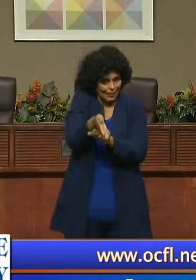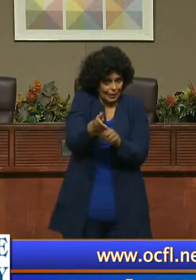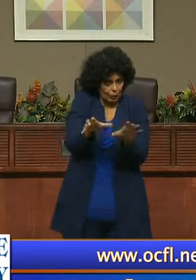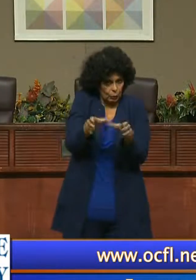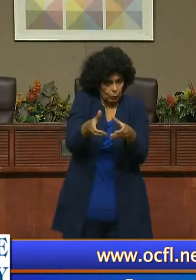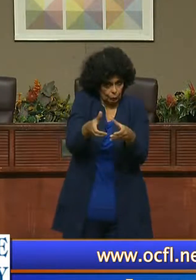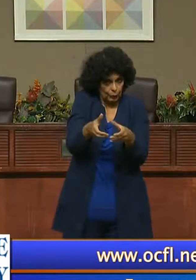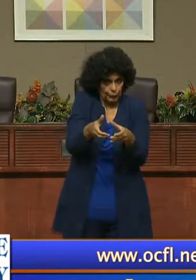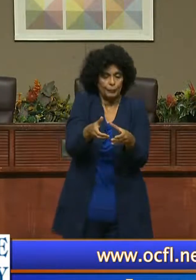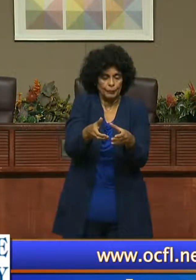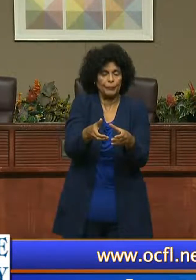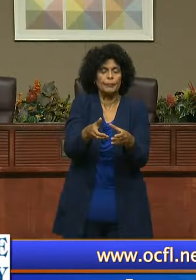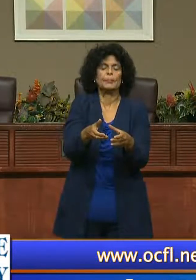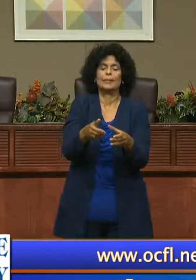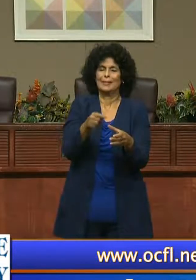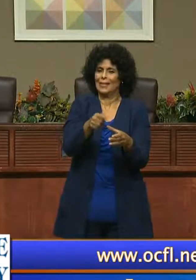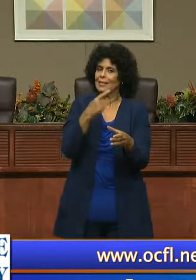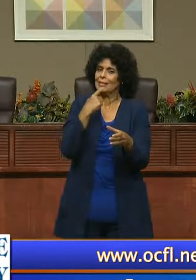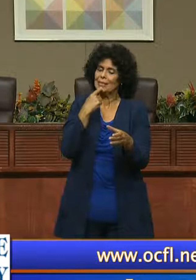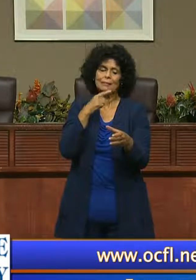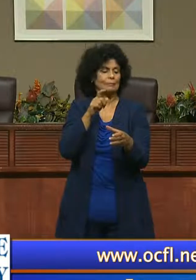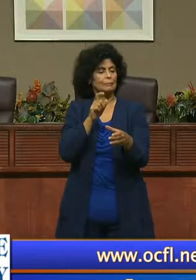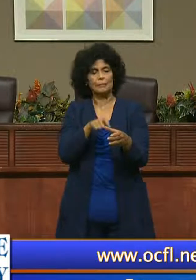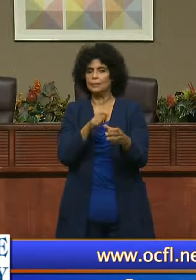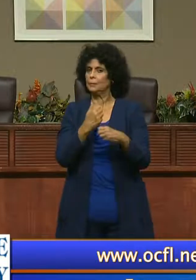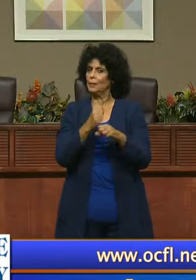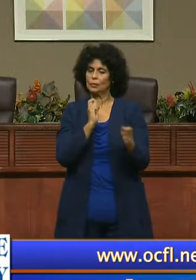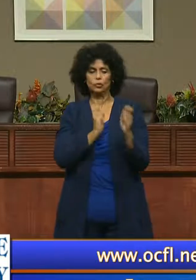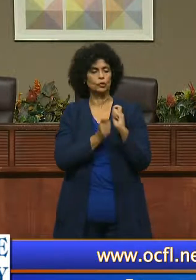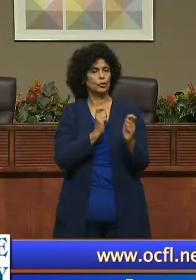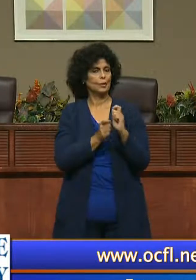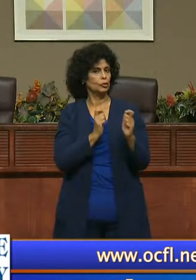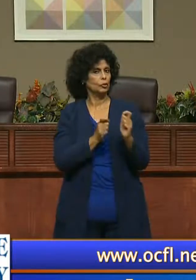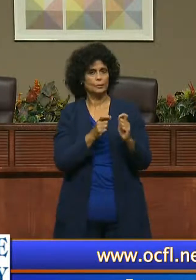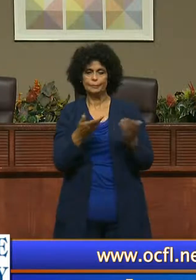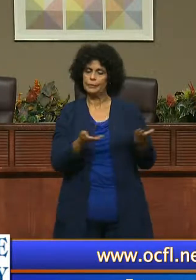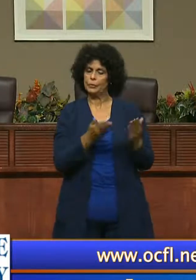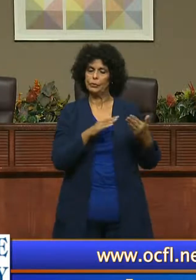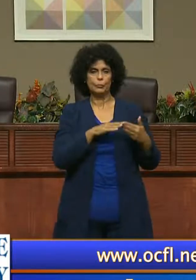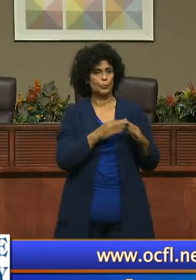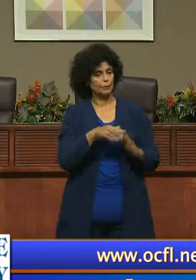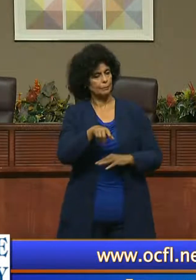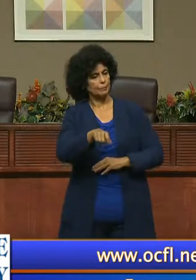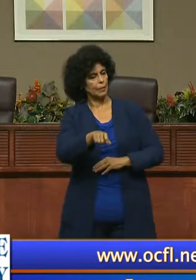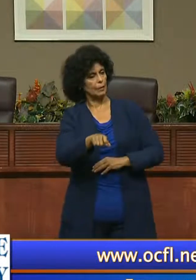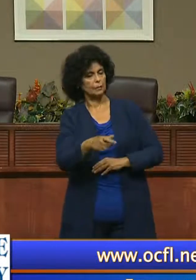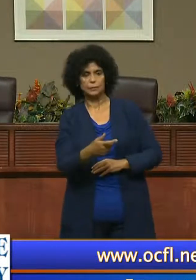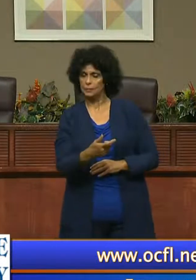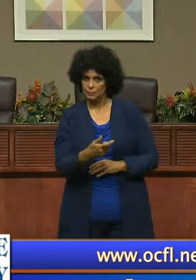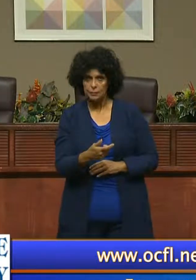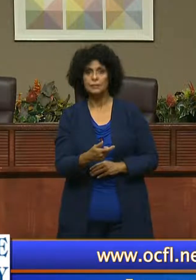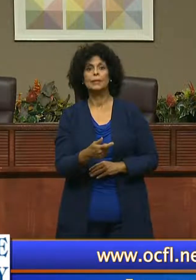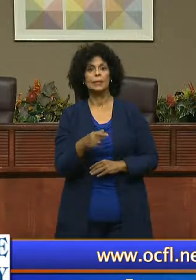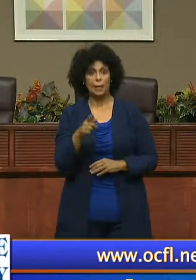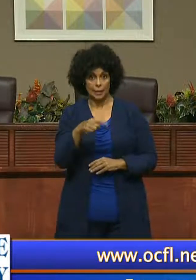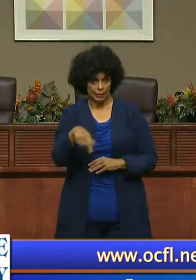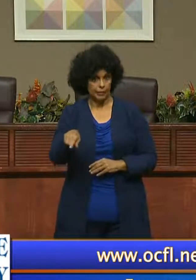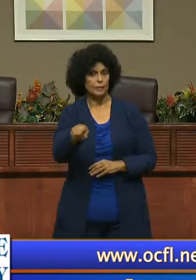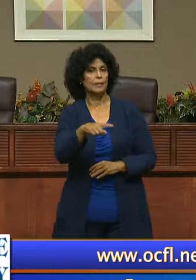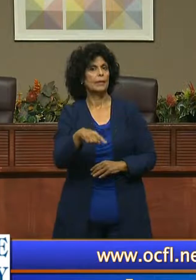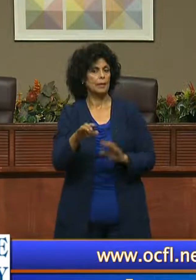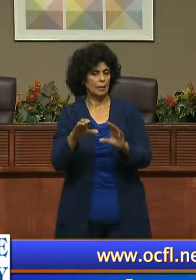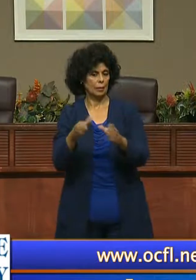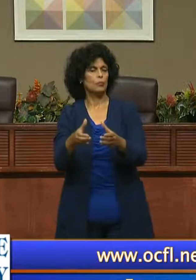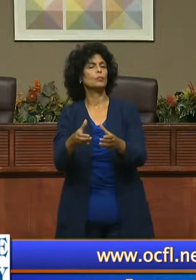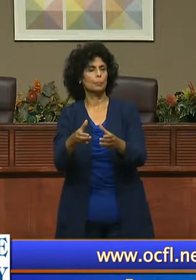needed to make some adjustment here in our community with how we respond to the virus, and they were certainly supportive of